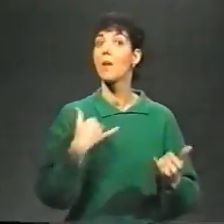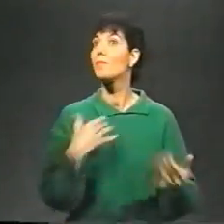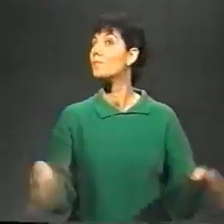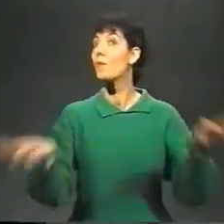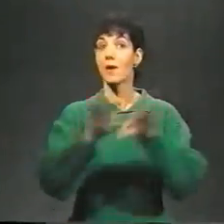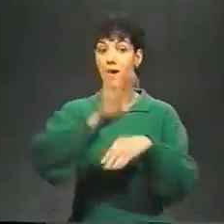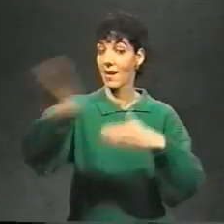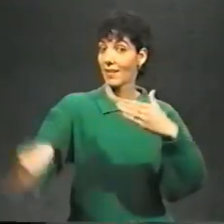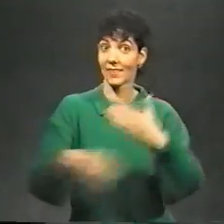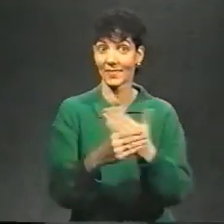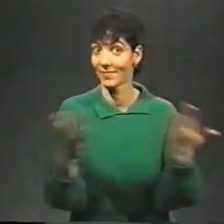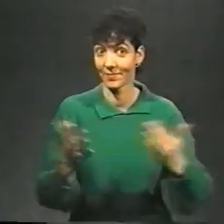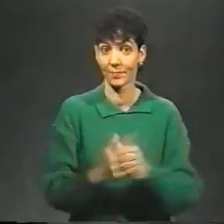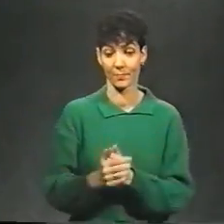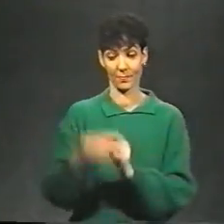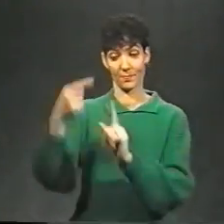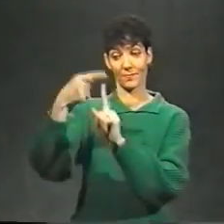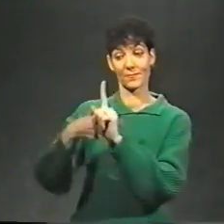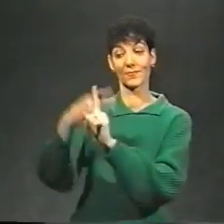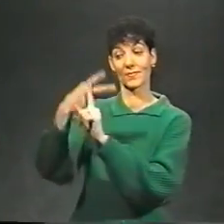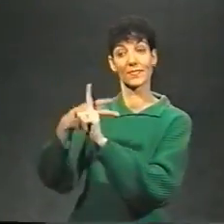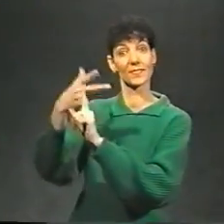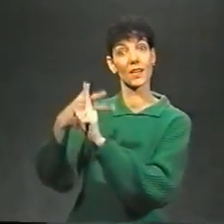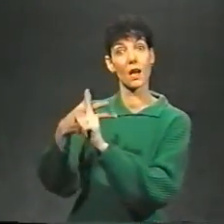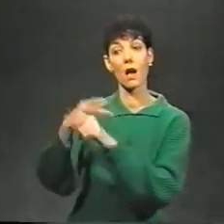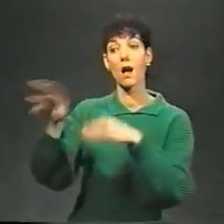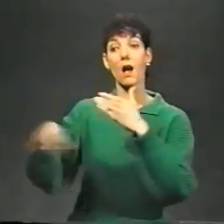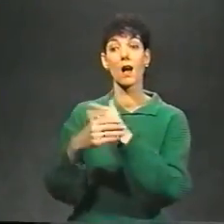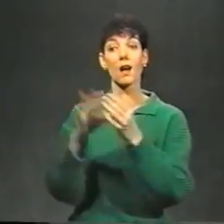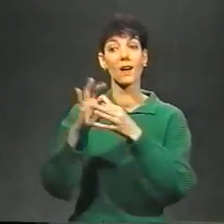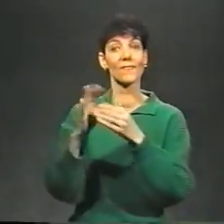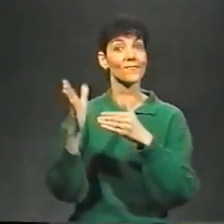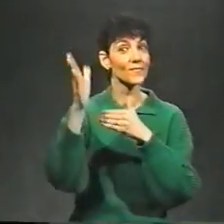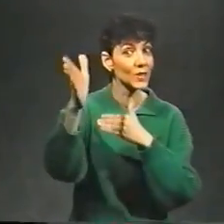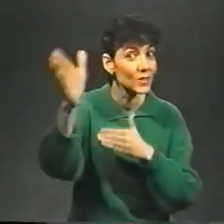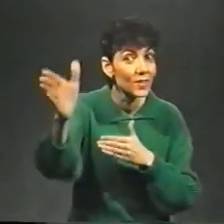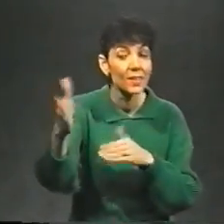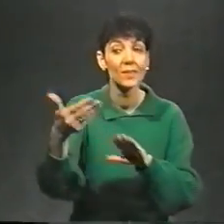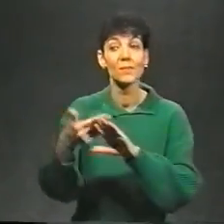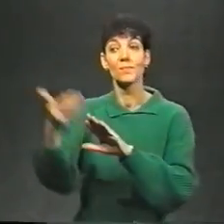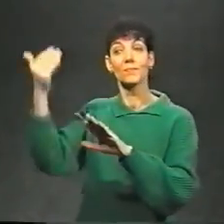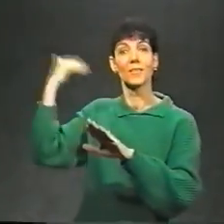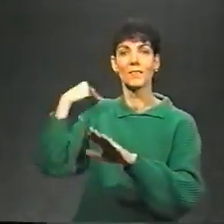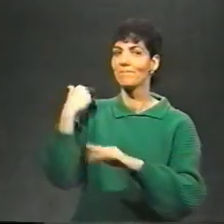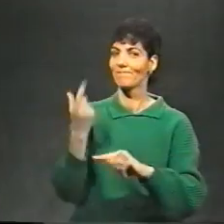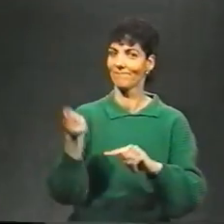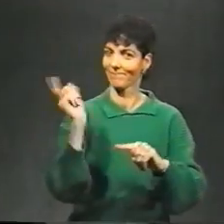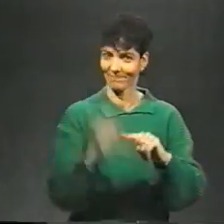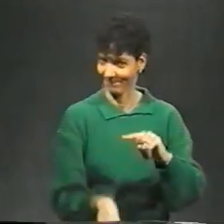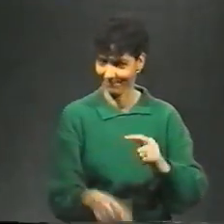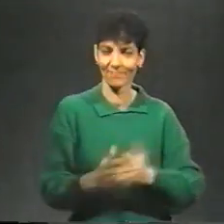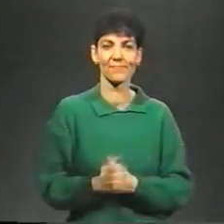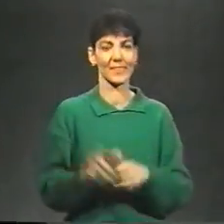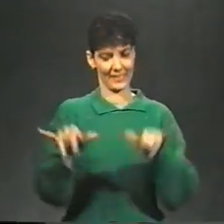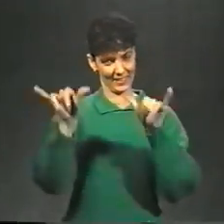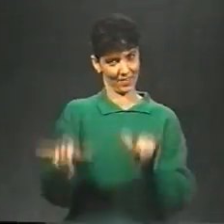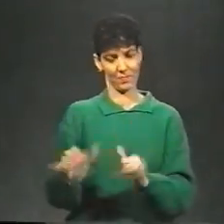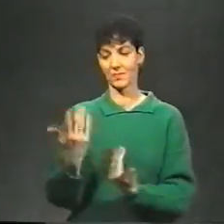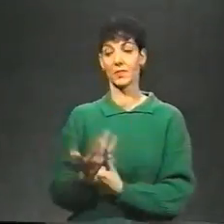This group, number plus month, is different from number plus week in that you may not incorporate future and past